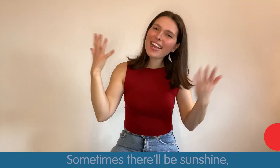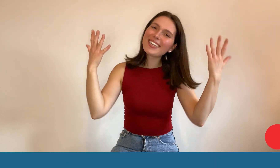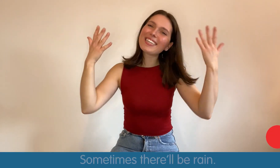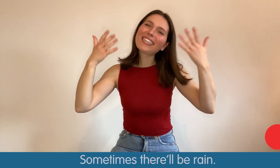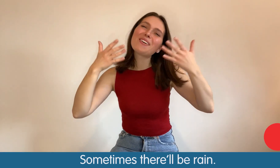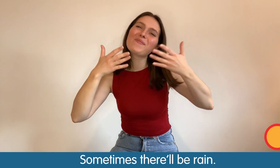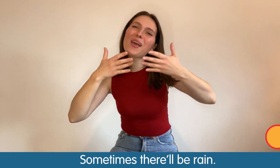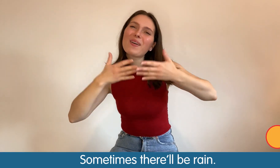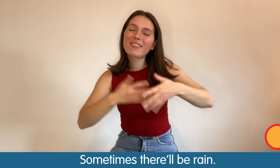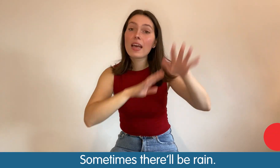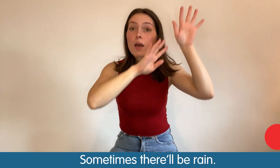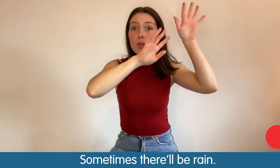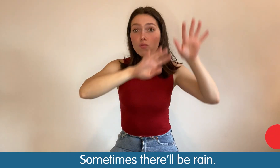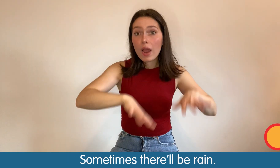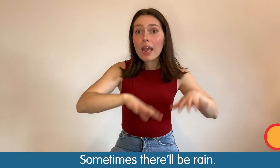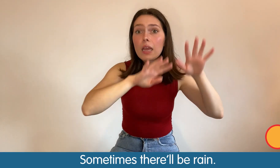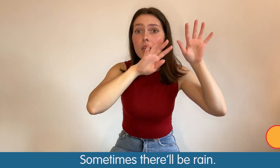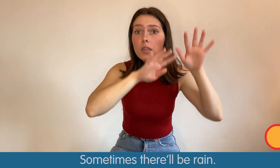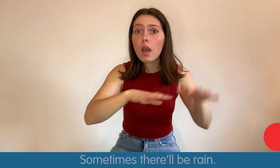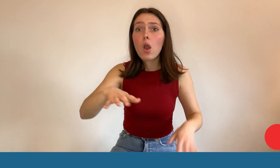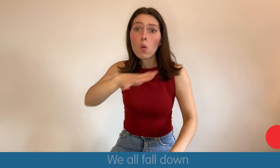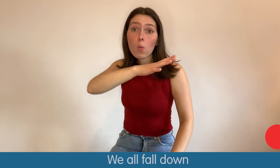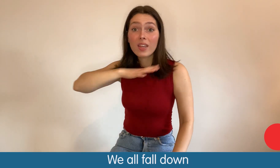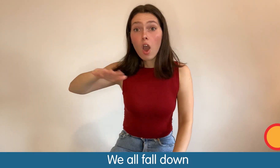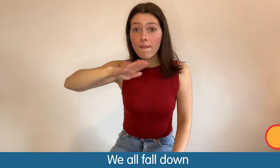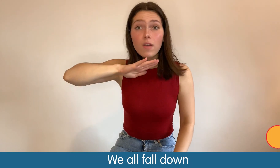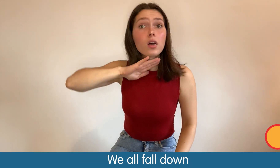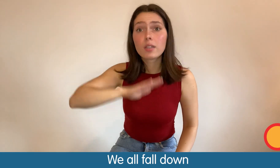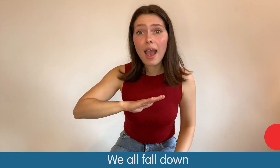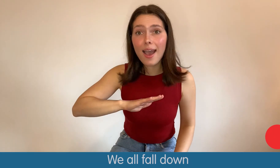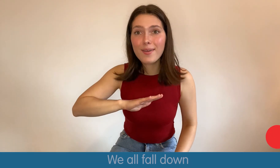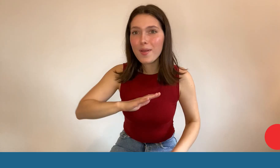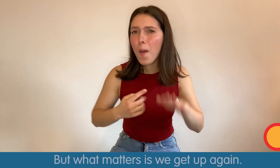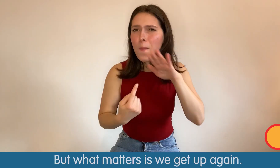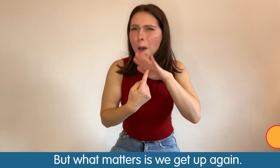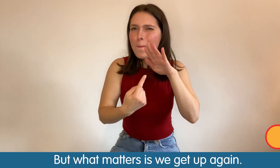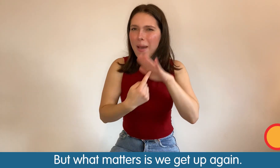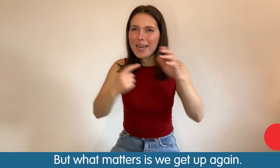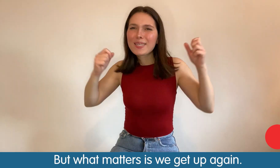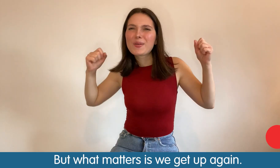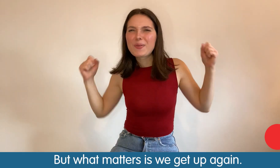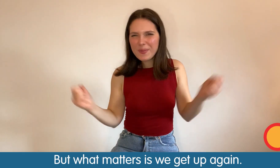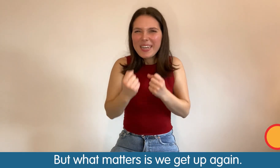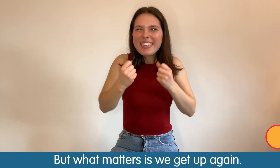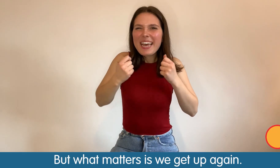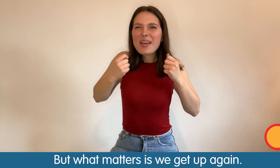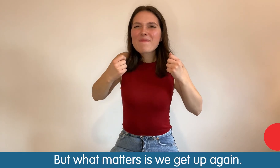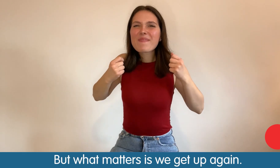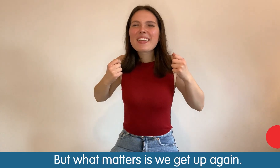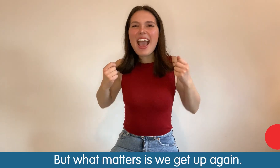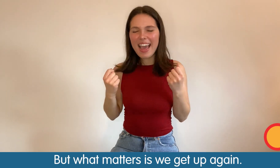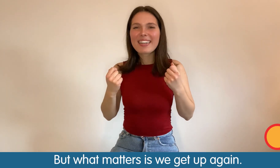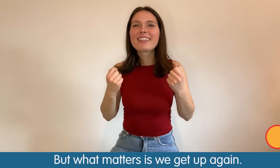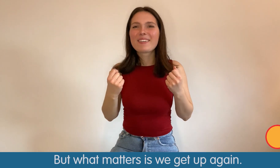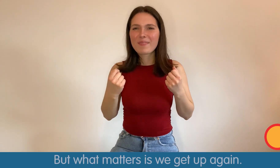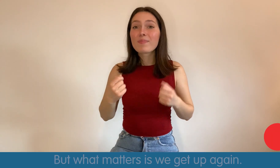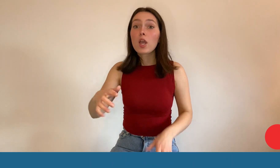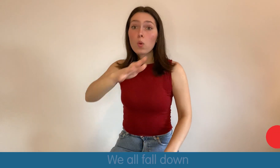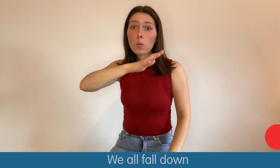sunshine, sometimes there'll be rain. We all fall down, but what matters is we get up again. We